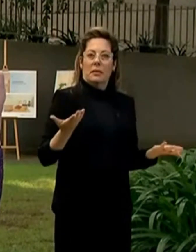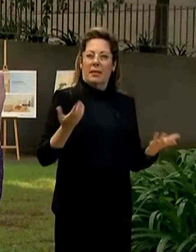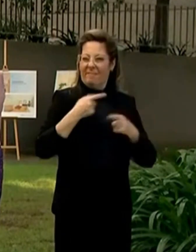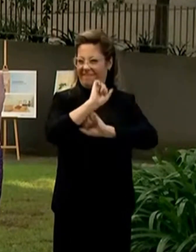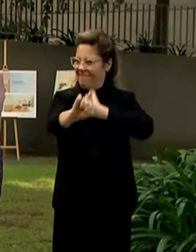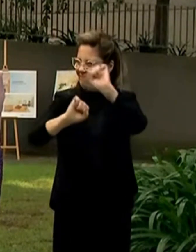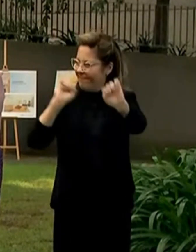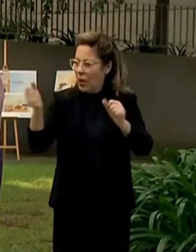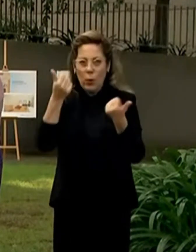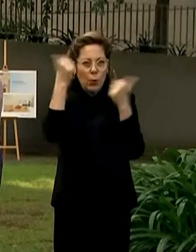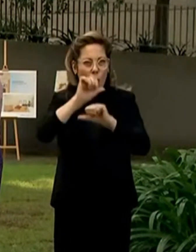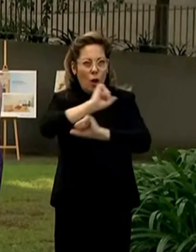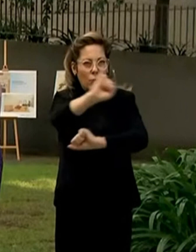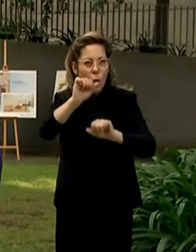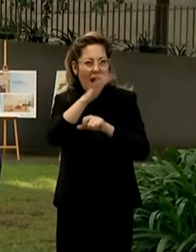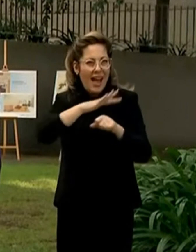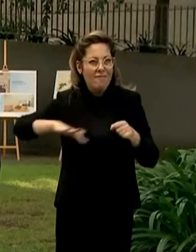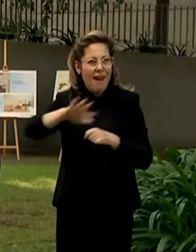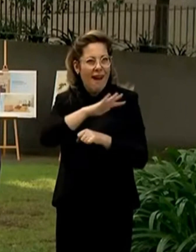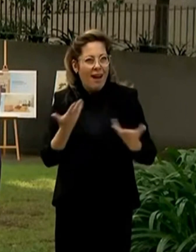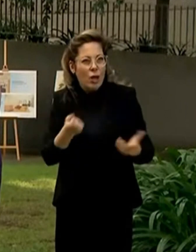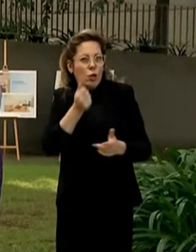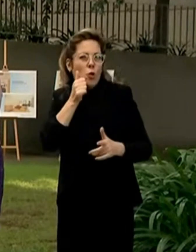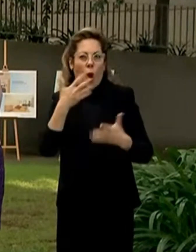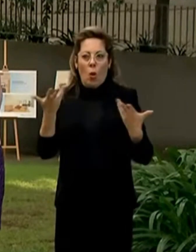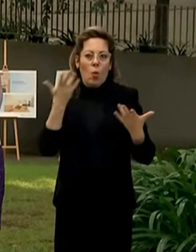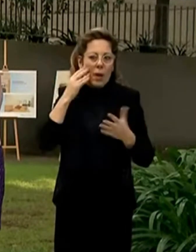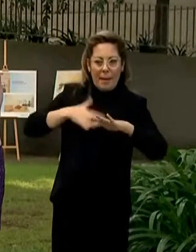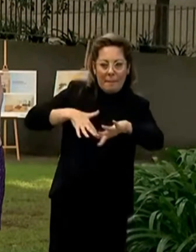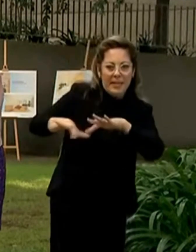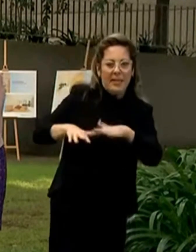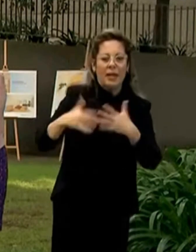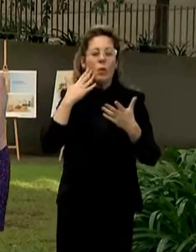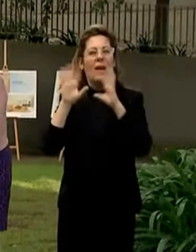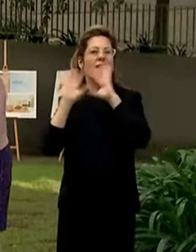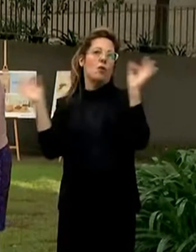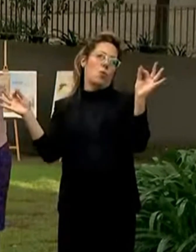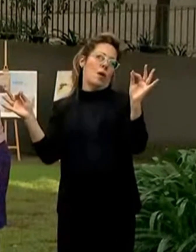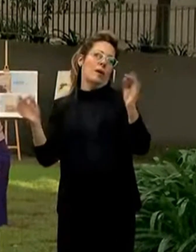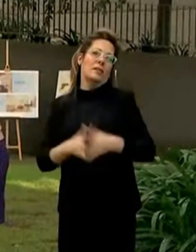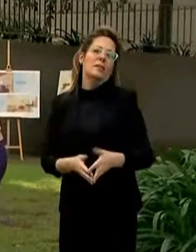and we're trying to give them the information to make the best choices for themselves and their families.